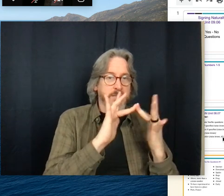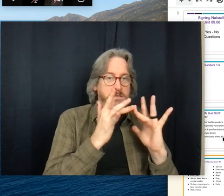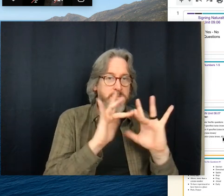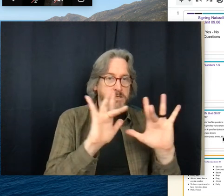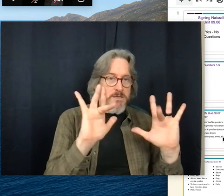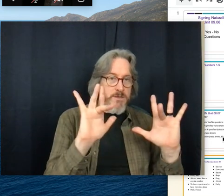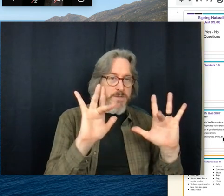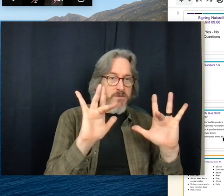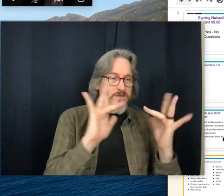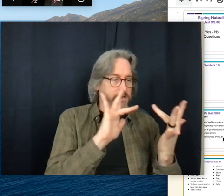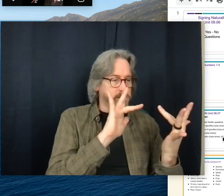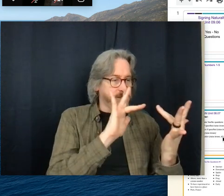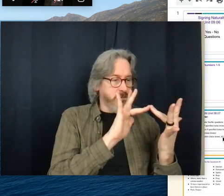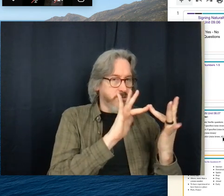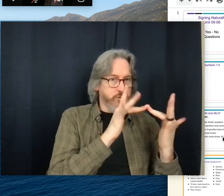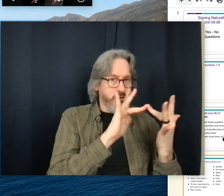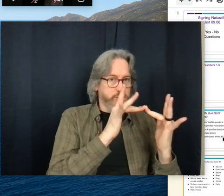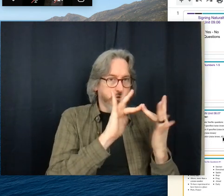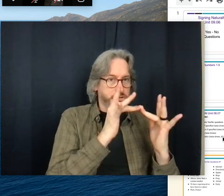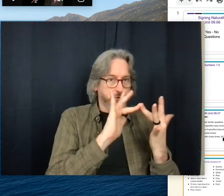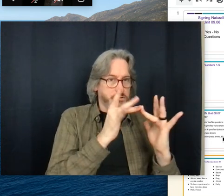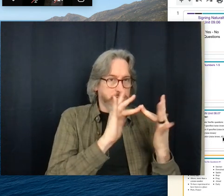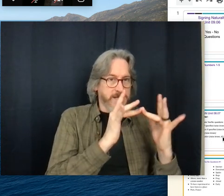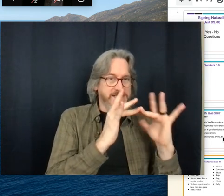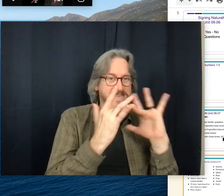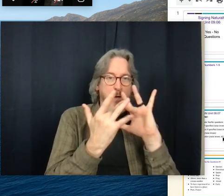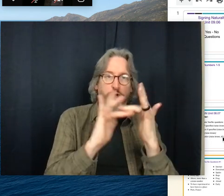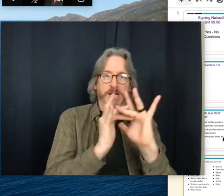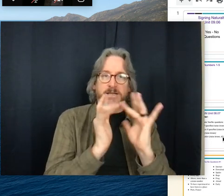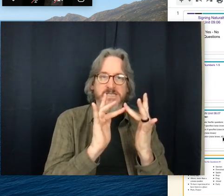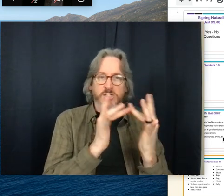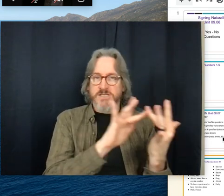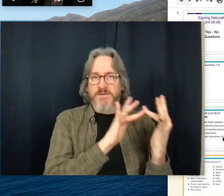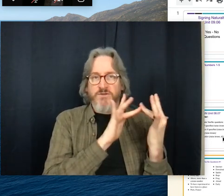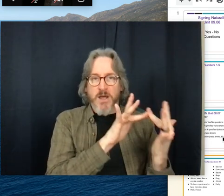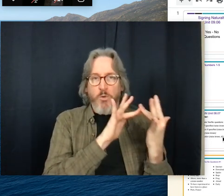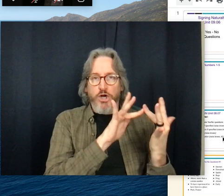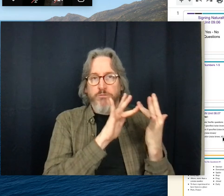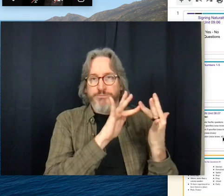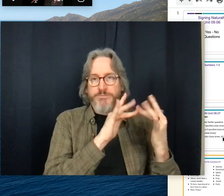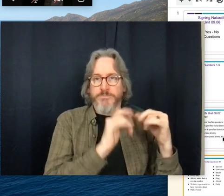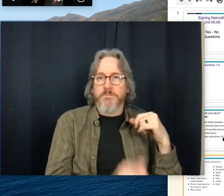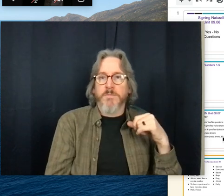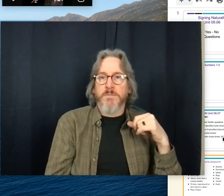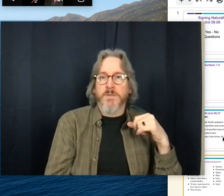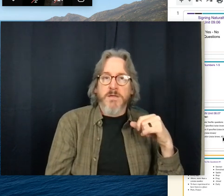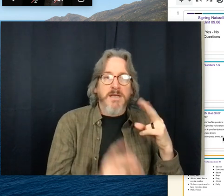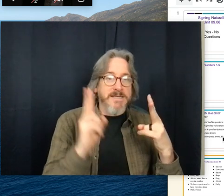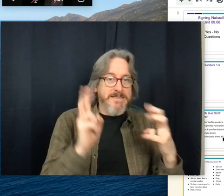Internet, the middle fingers, it's networking. This is also a sign for network.